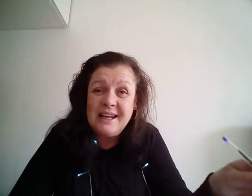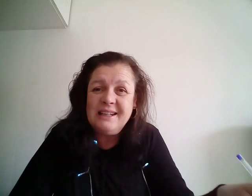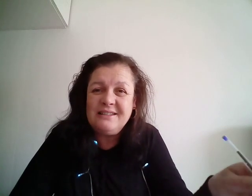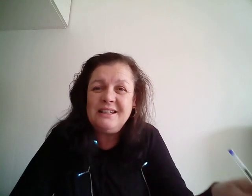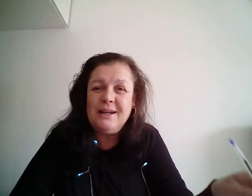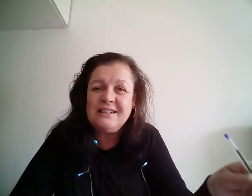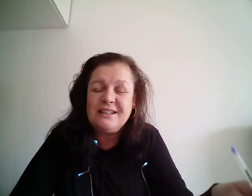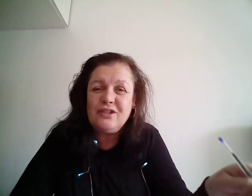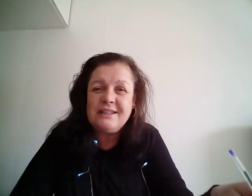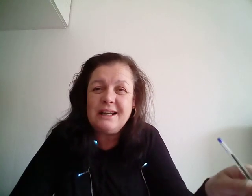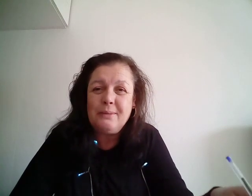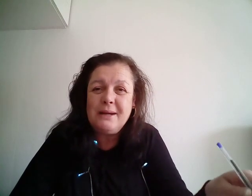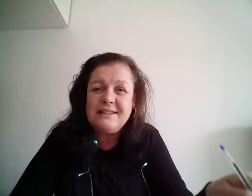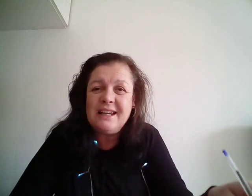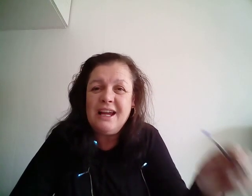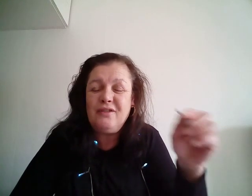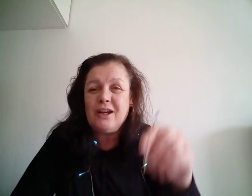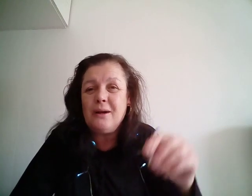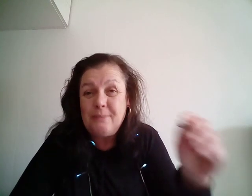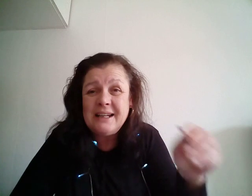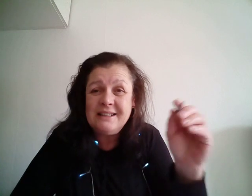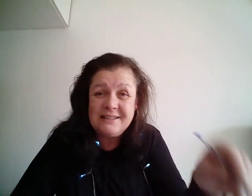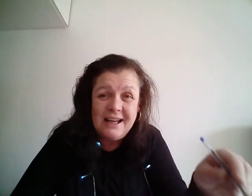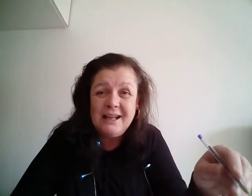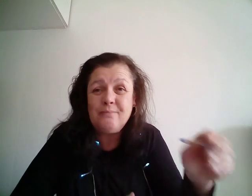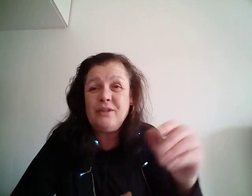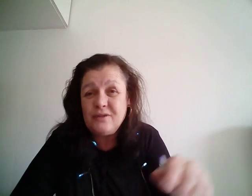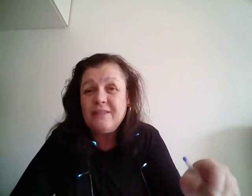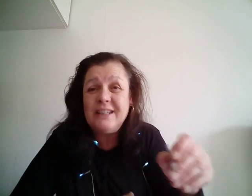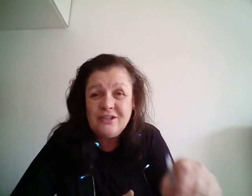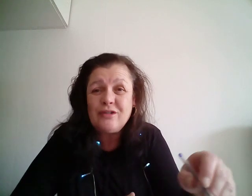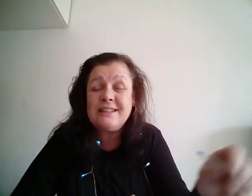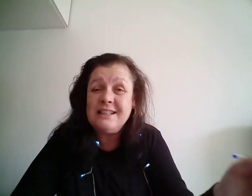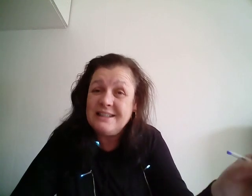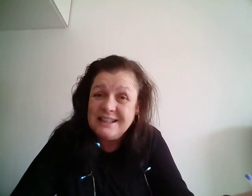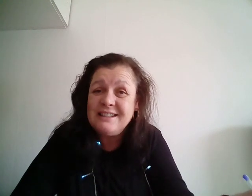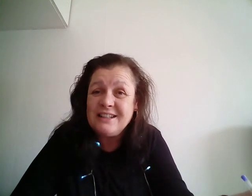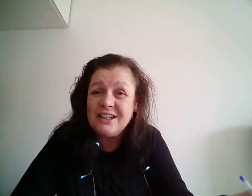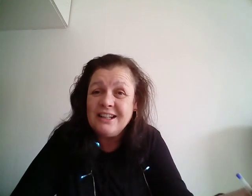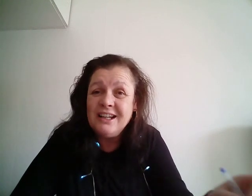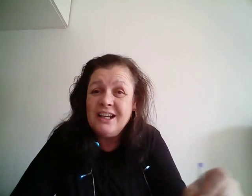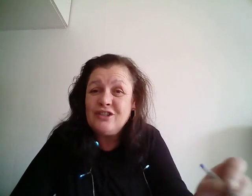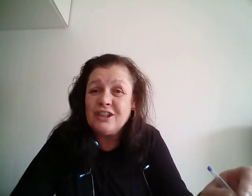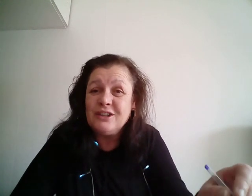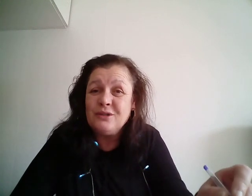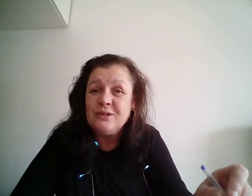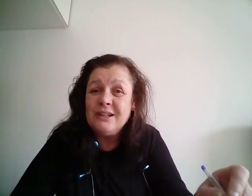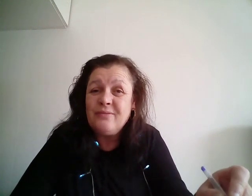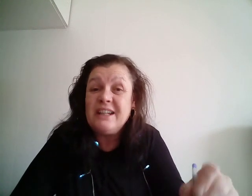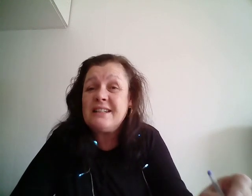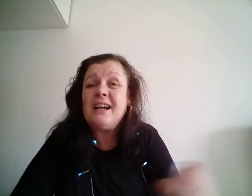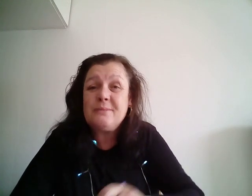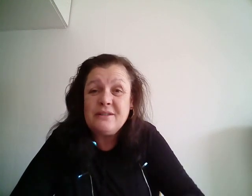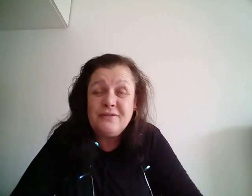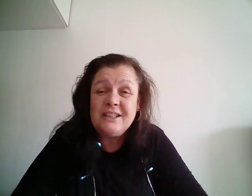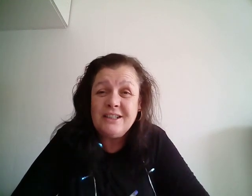saying to you, my delicious little babies, okay? If you go back in time, it's very interesting to listen to these types of